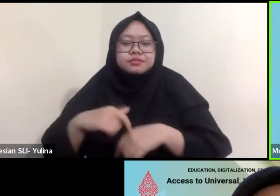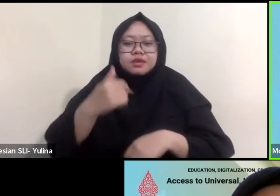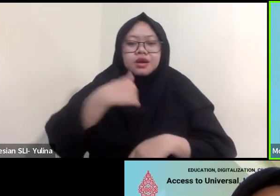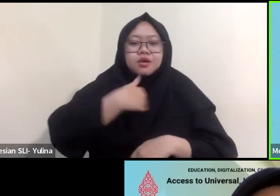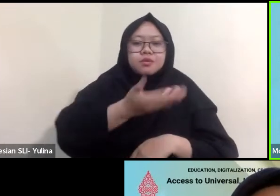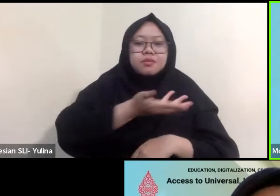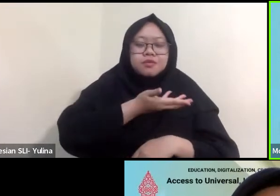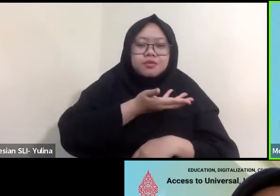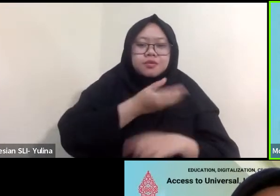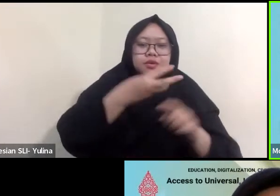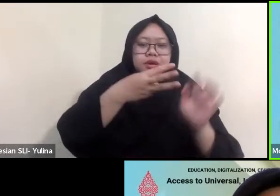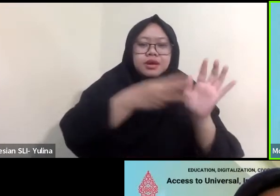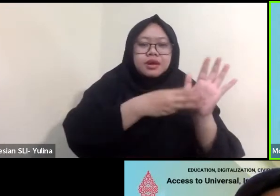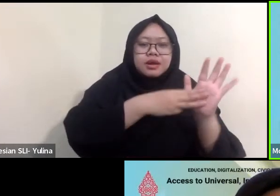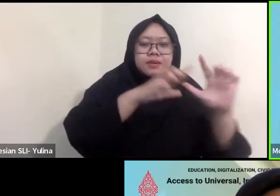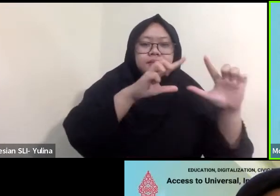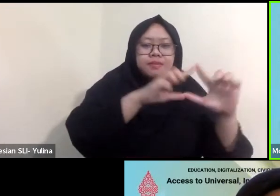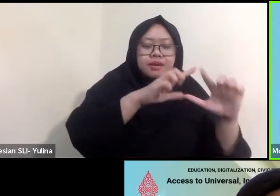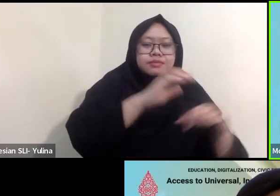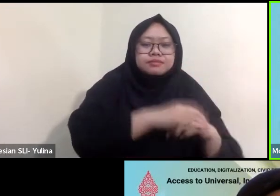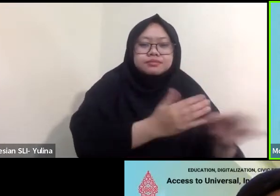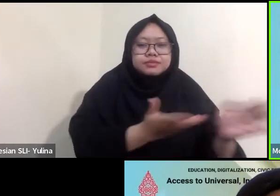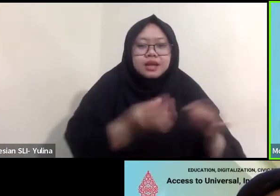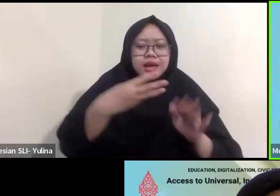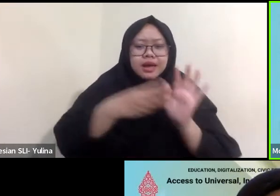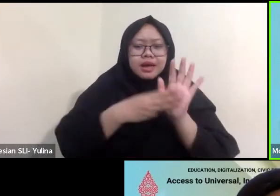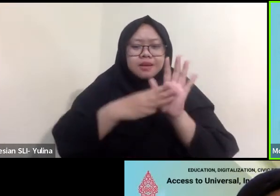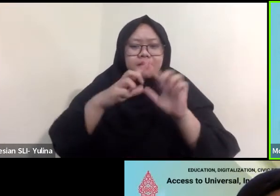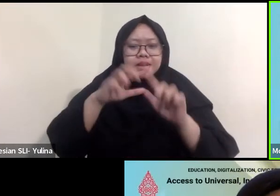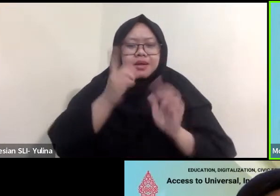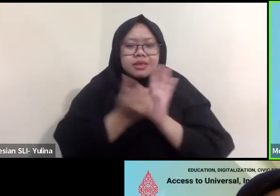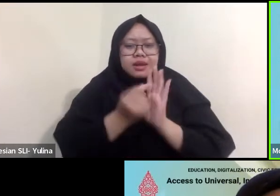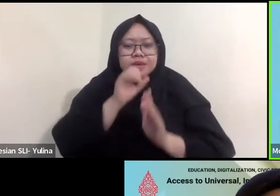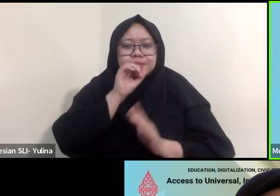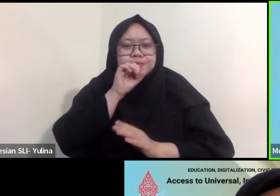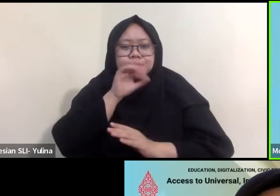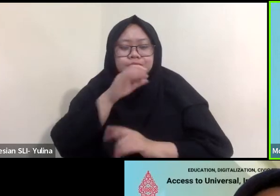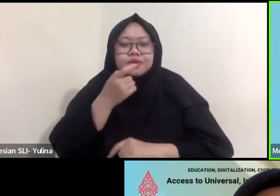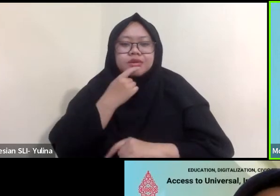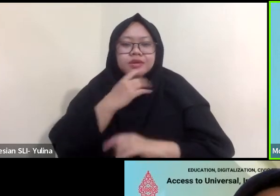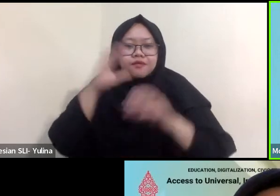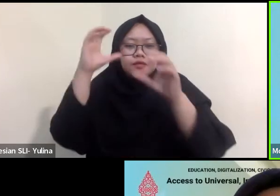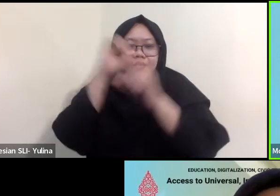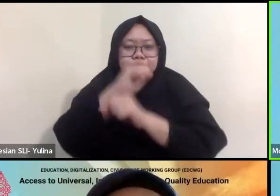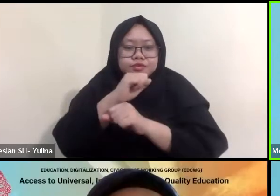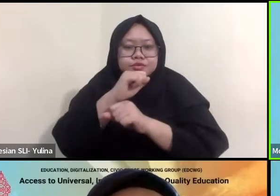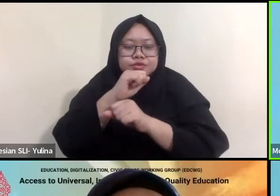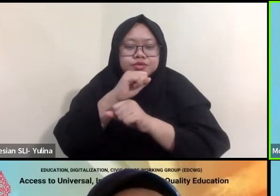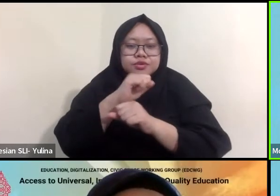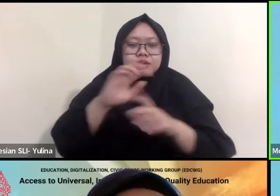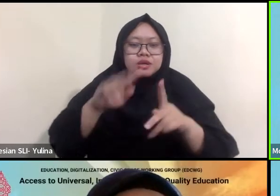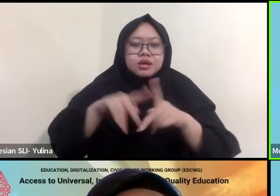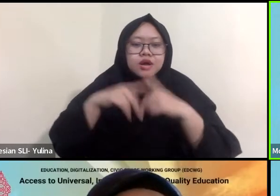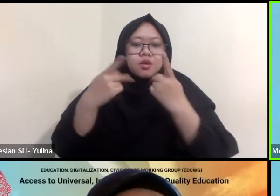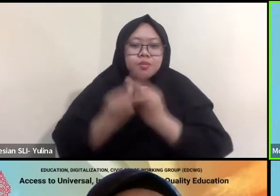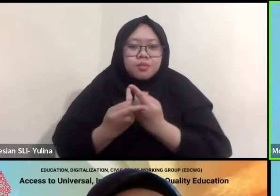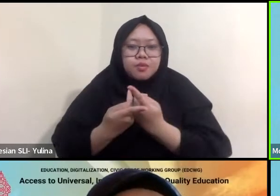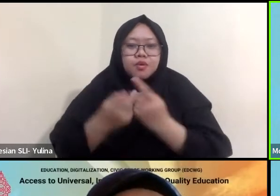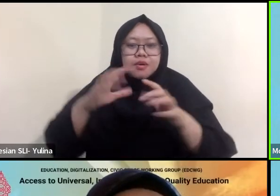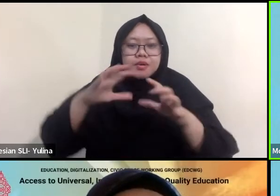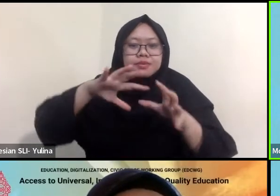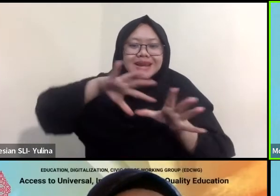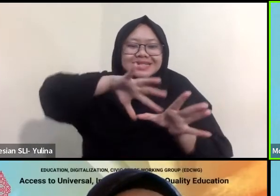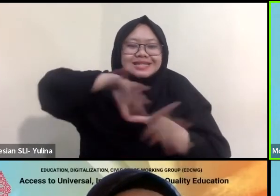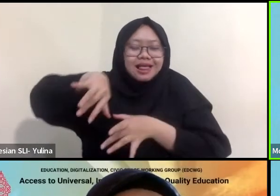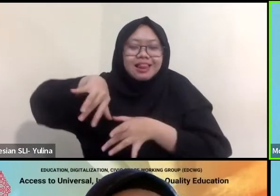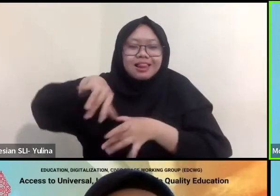So Emma, you mentioned about focusing on the most deprived and marginalized communities, which makes a lot of sense because they have been,